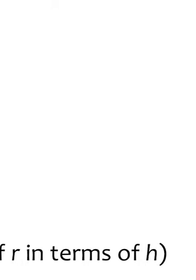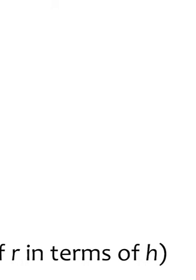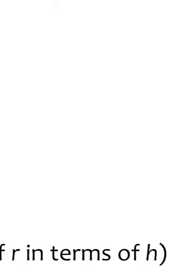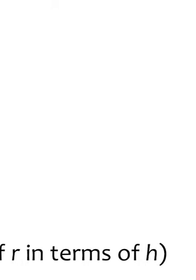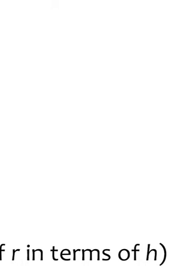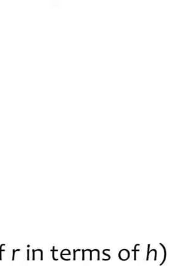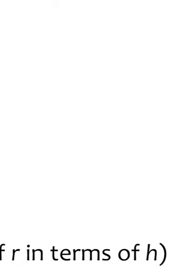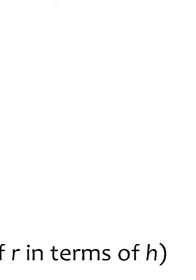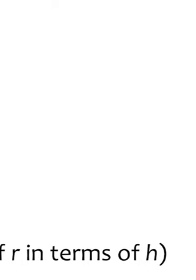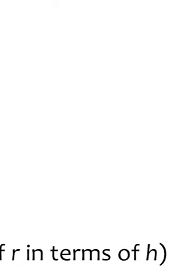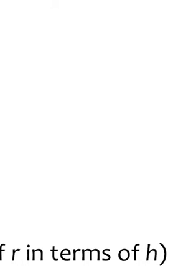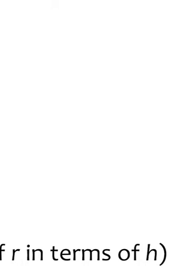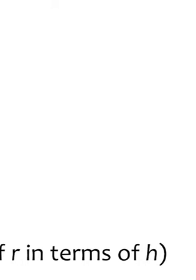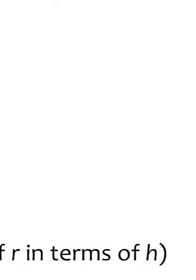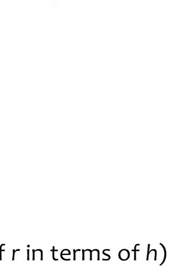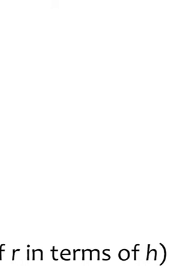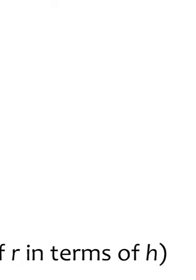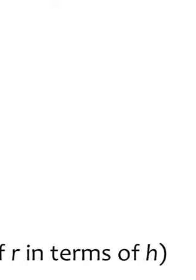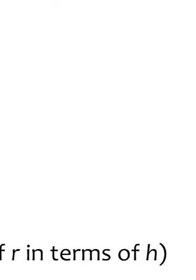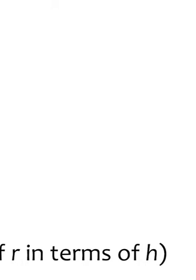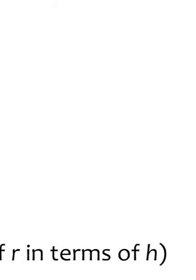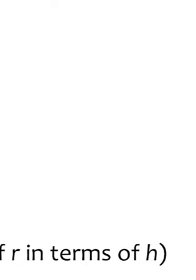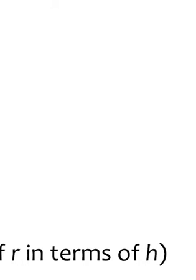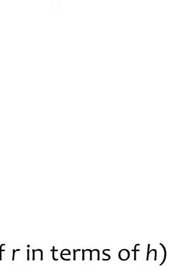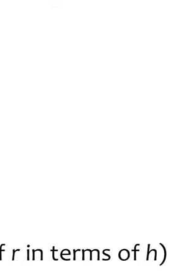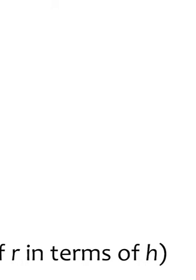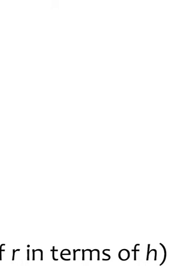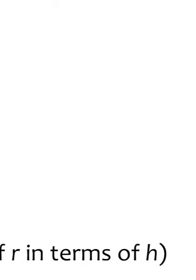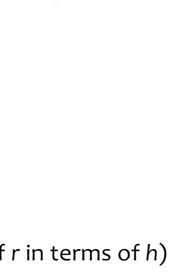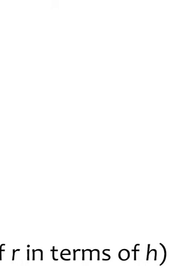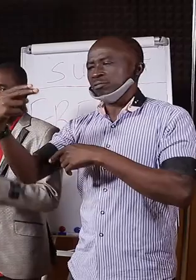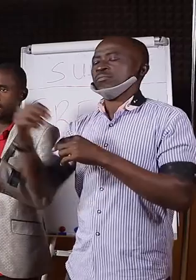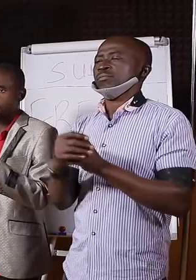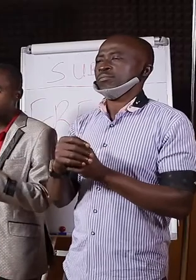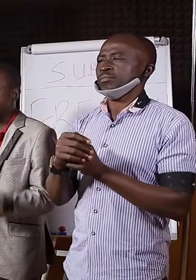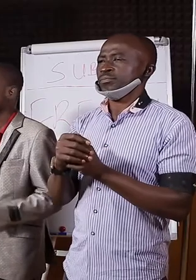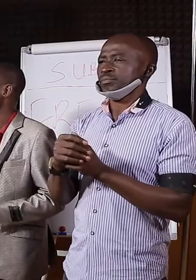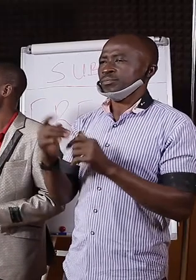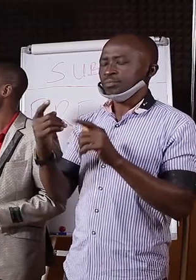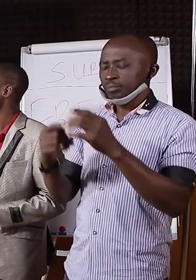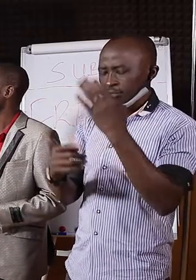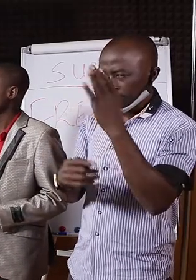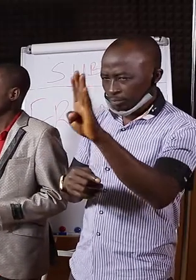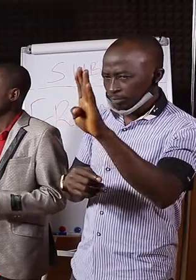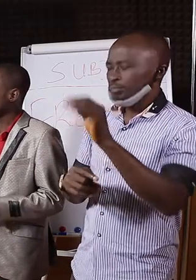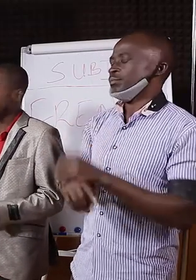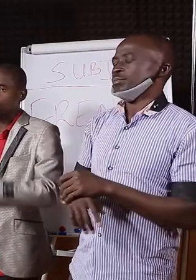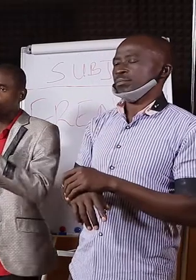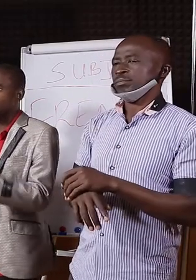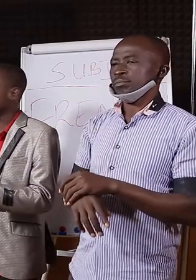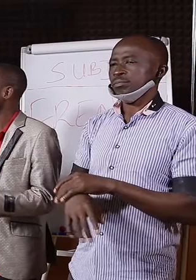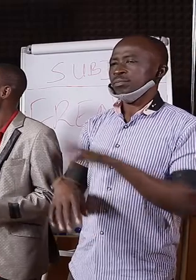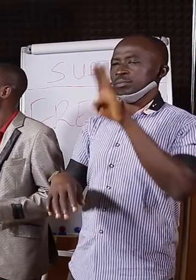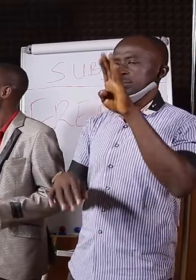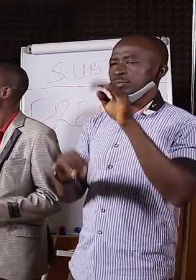h, or is the expression of r in terms of h. Then b is